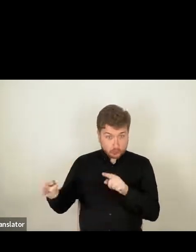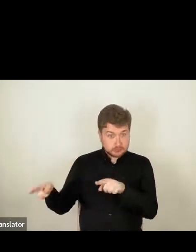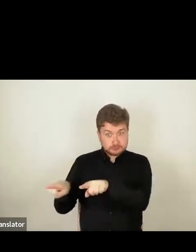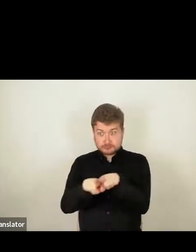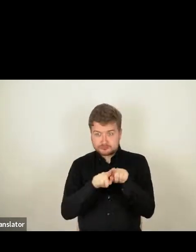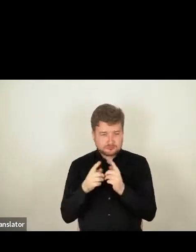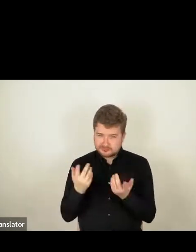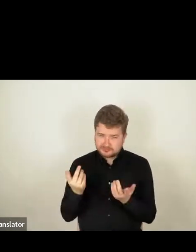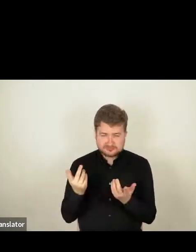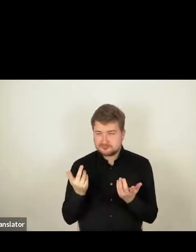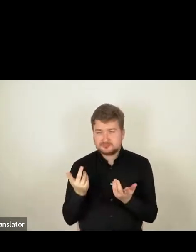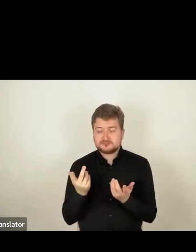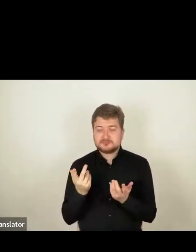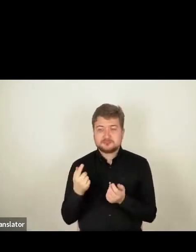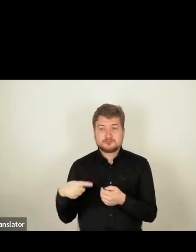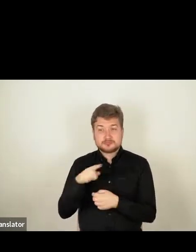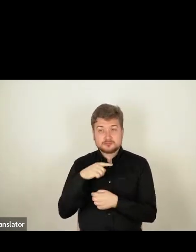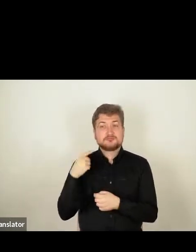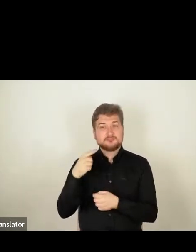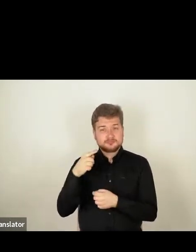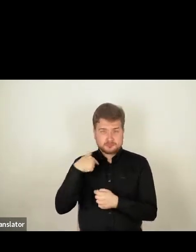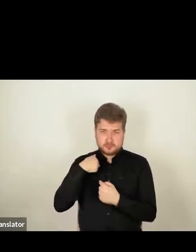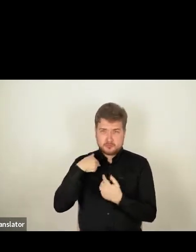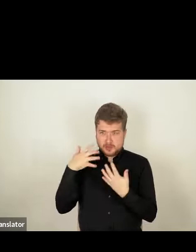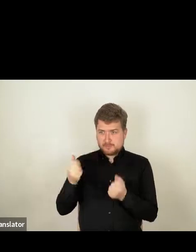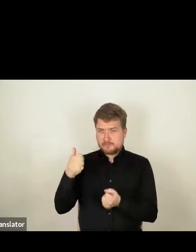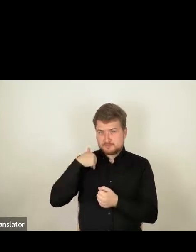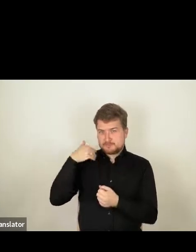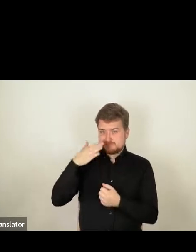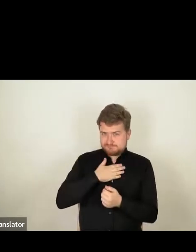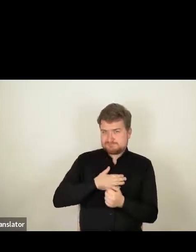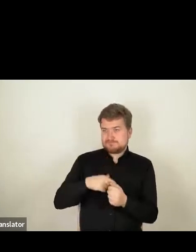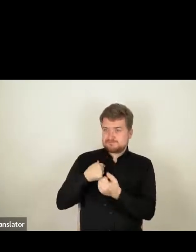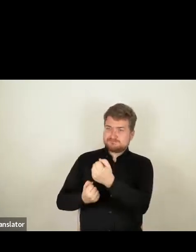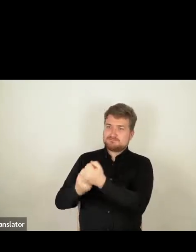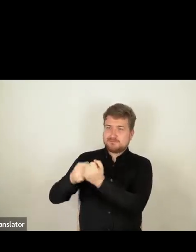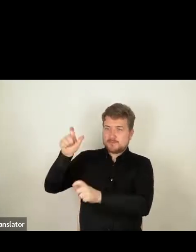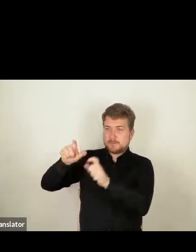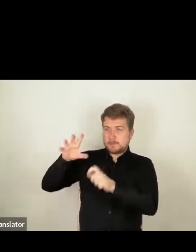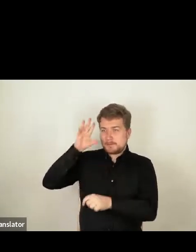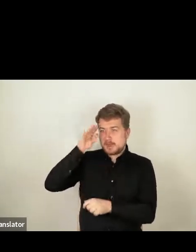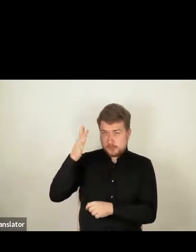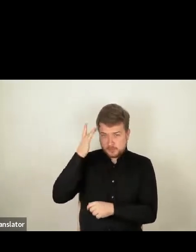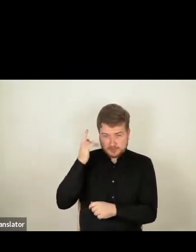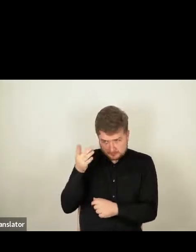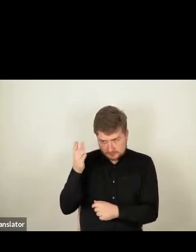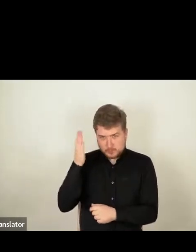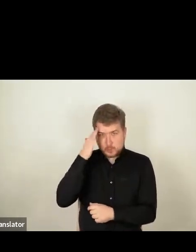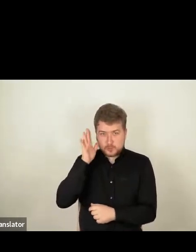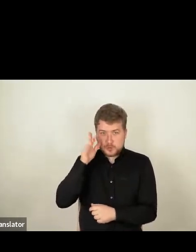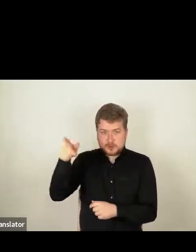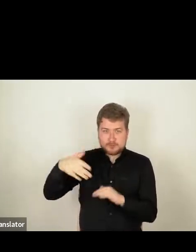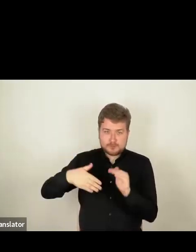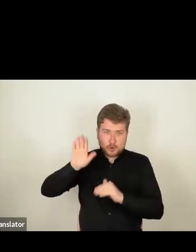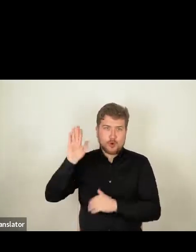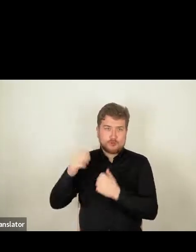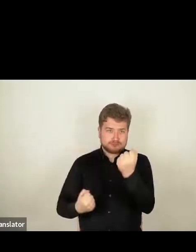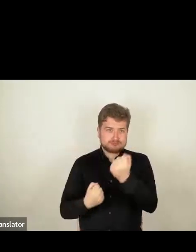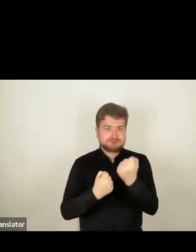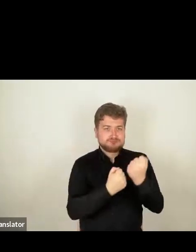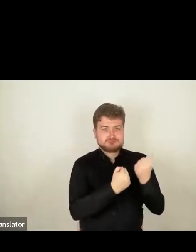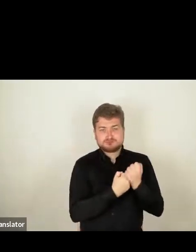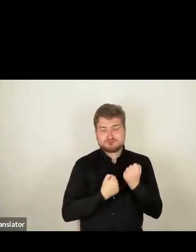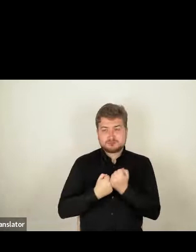support a man because I think they're going to be more supportive of gender equality than a woman. Men are also part of